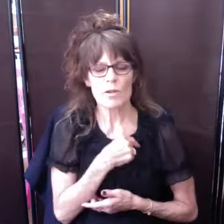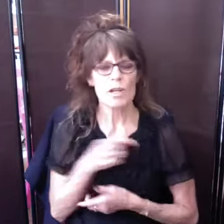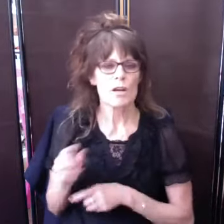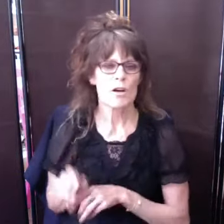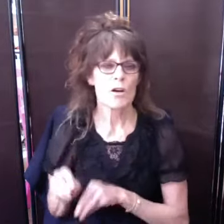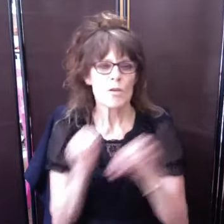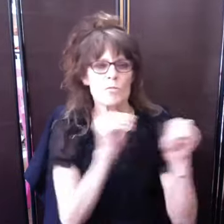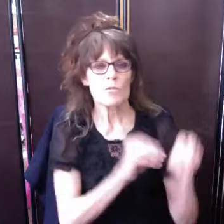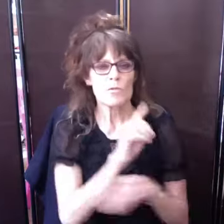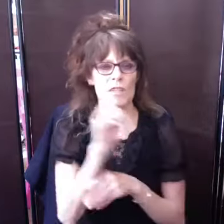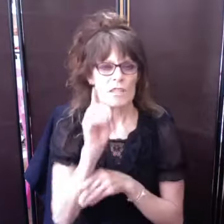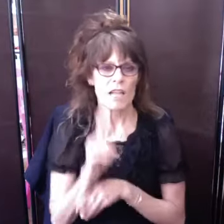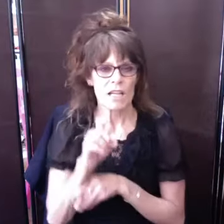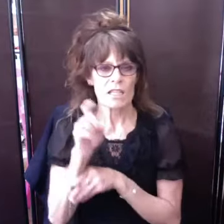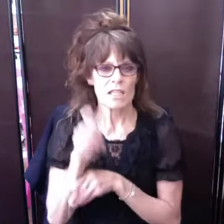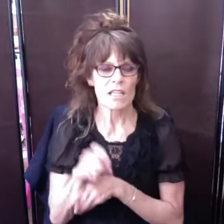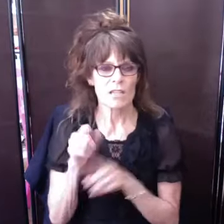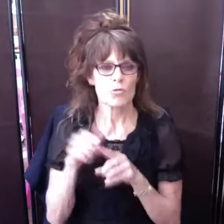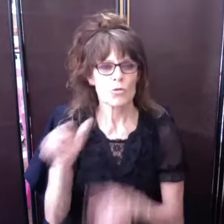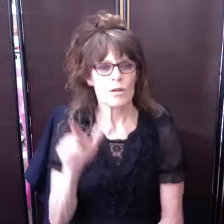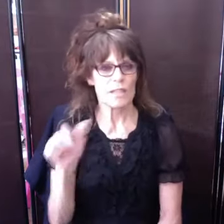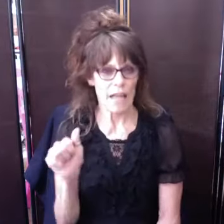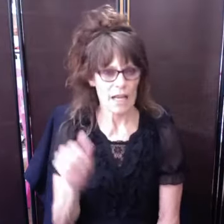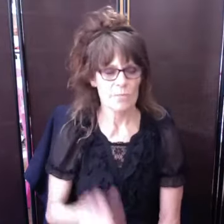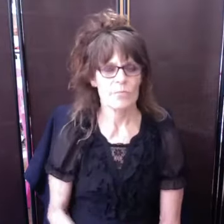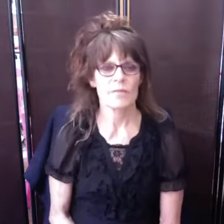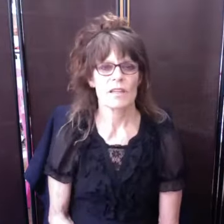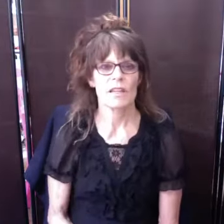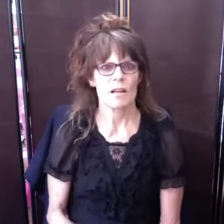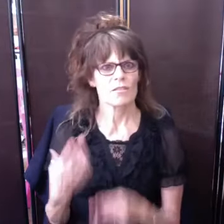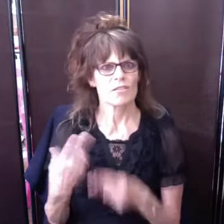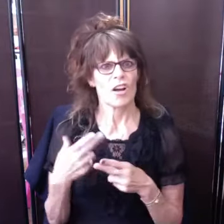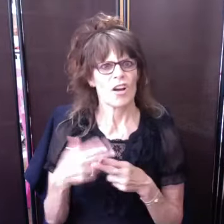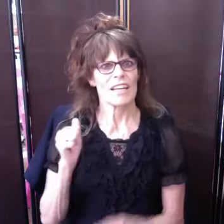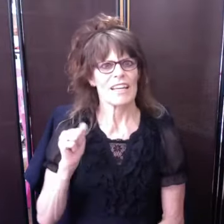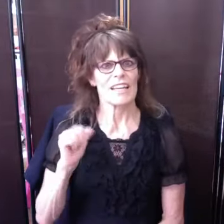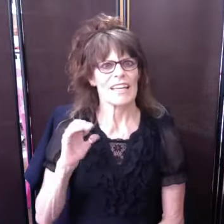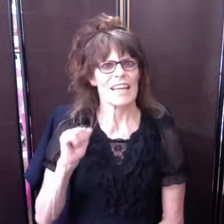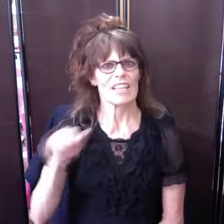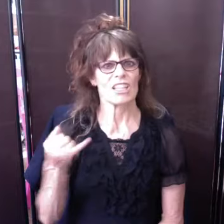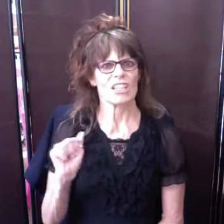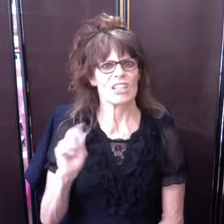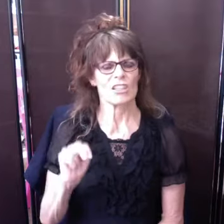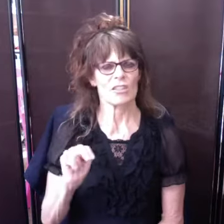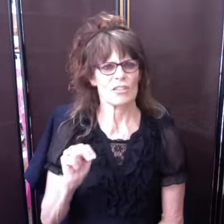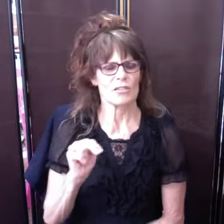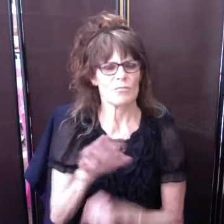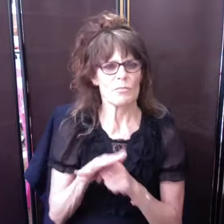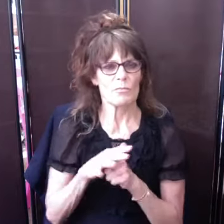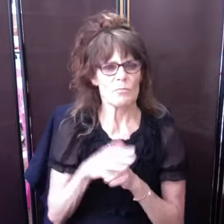Louisiana. Now, Lafayette is called Cajun country. My mother was not a Cajun girl, but she was a girl from the deep South. So, it's